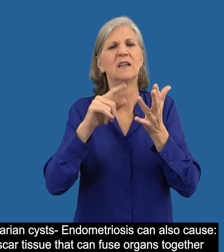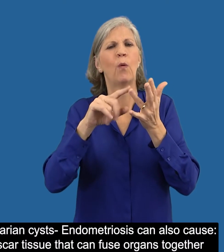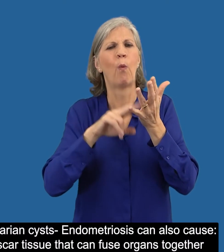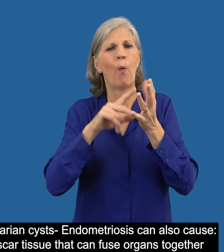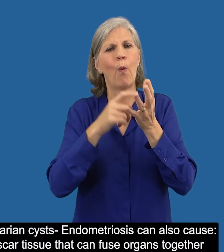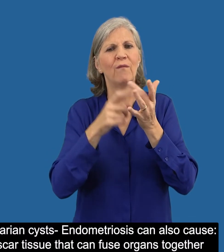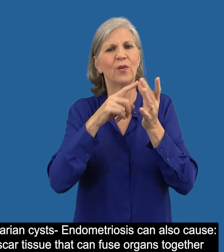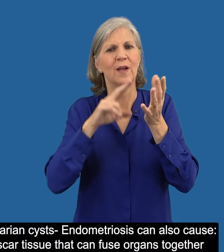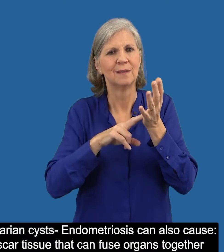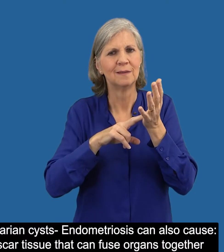Adhesions and ovarian cysts.